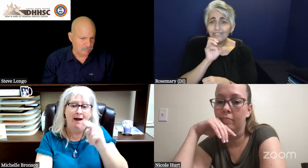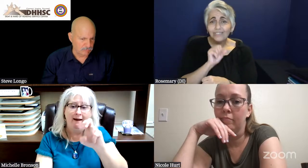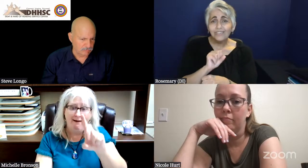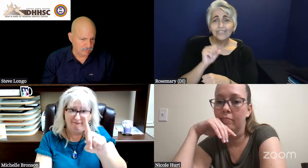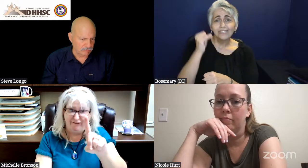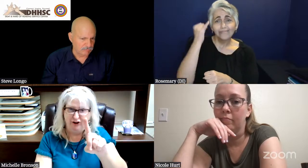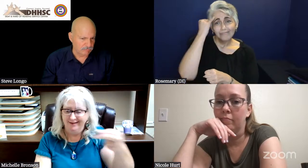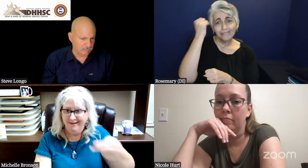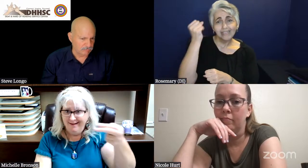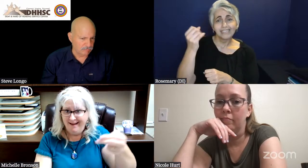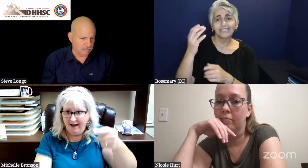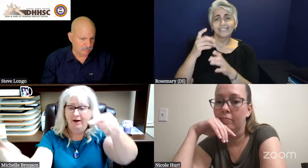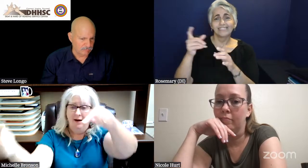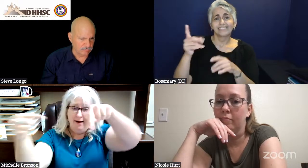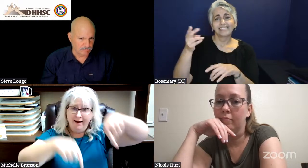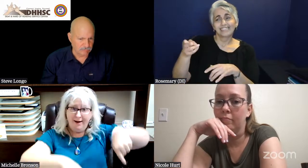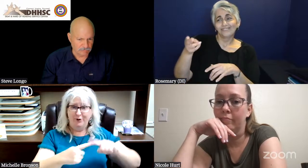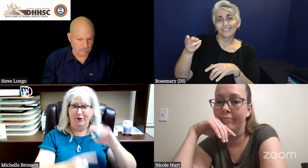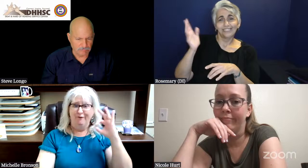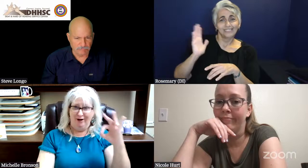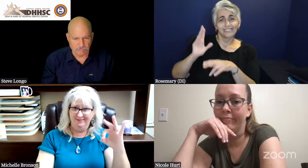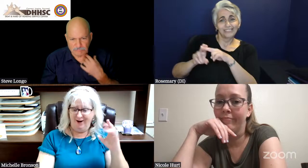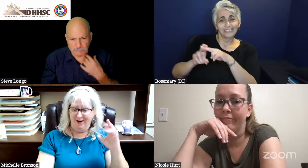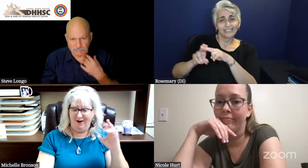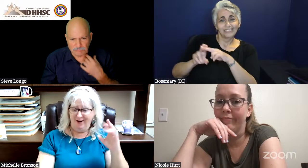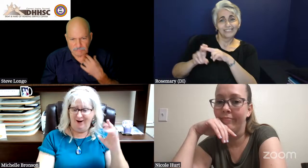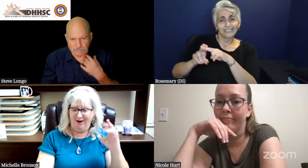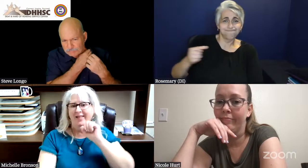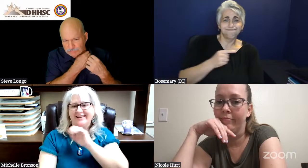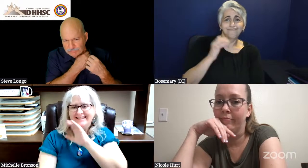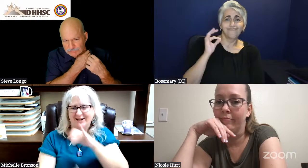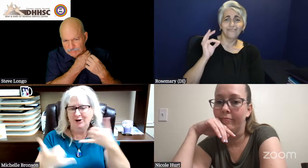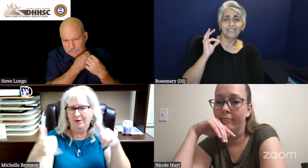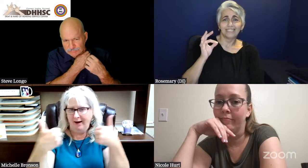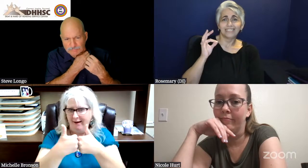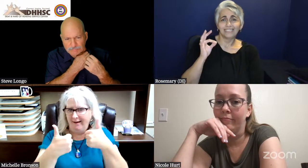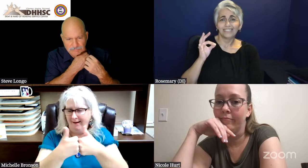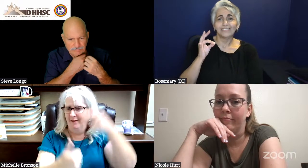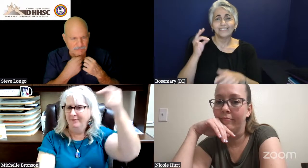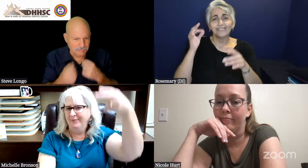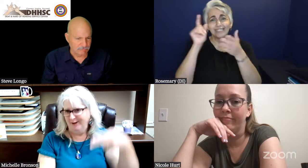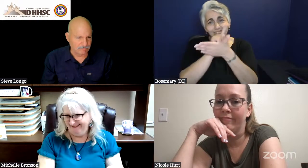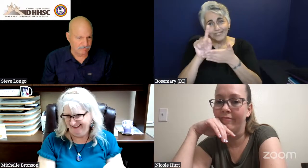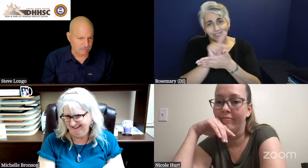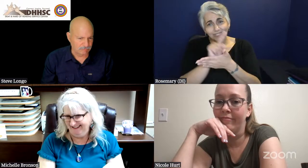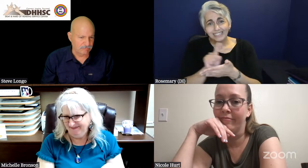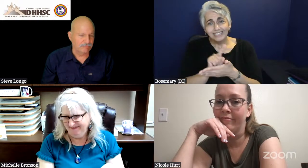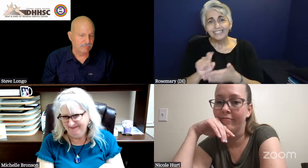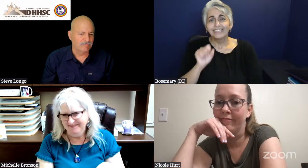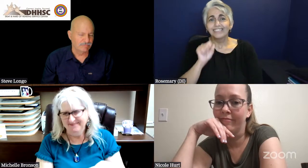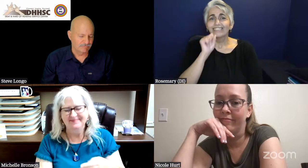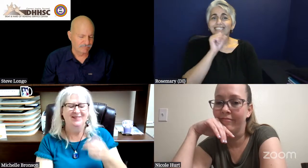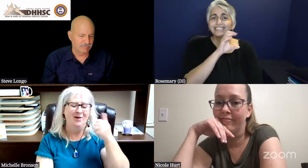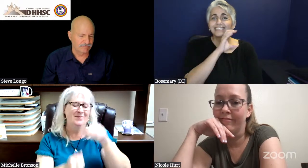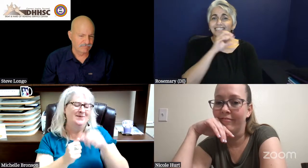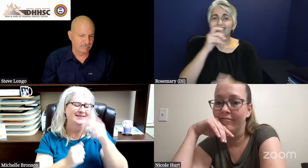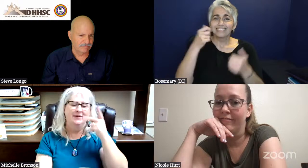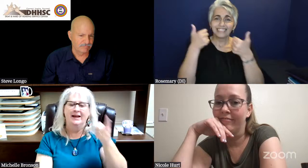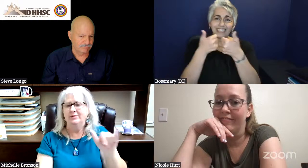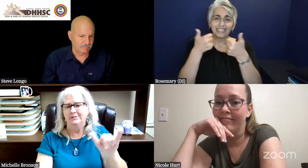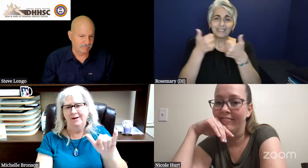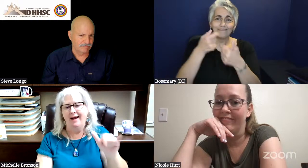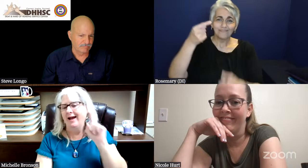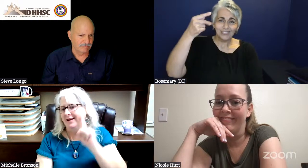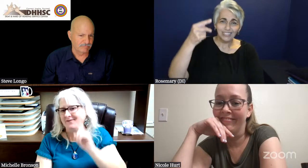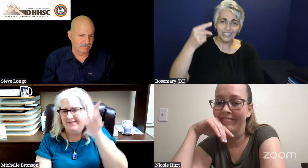for so many years, and he was 104 years old. Imagine the history. He came by train to Fresno every